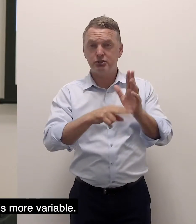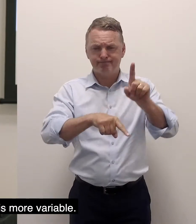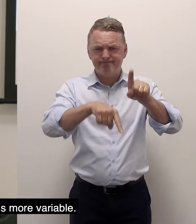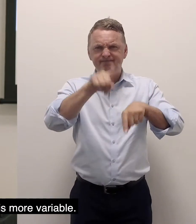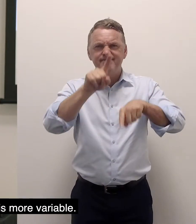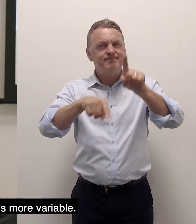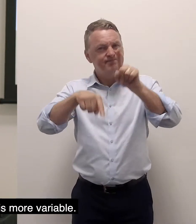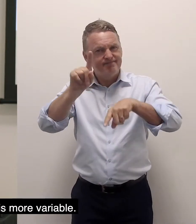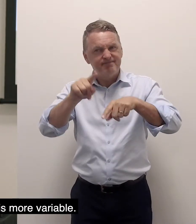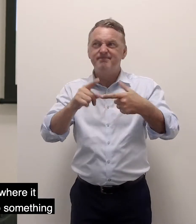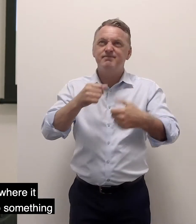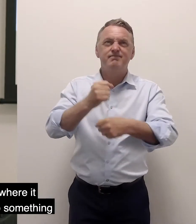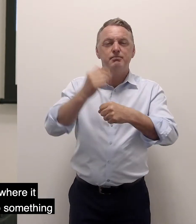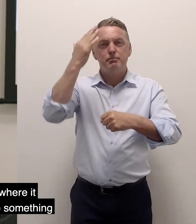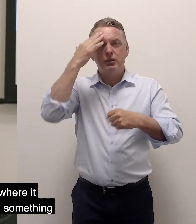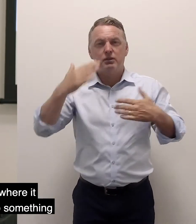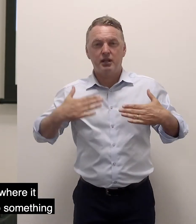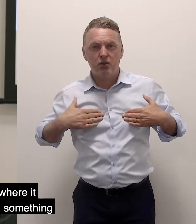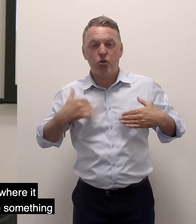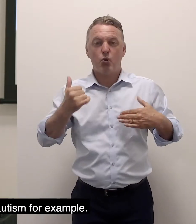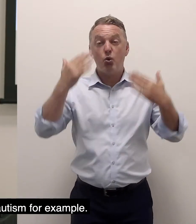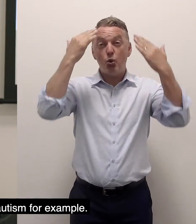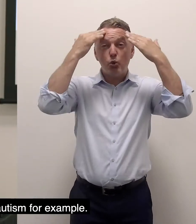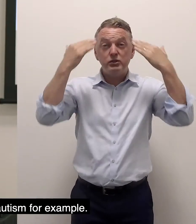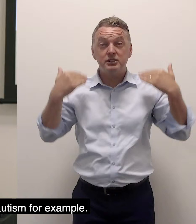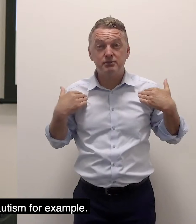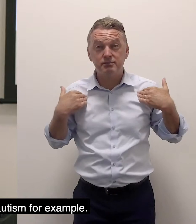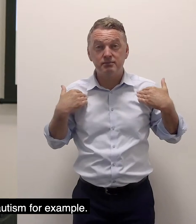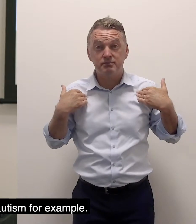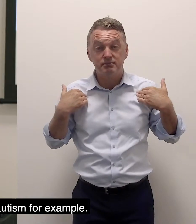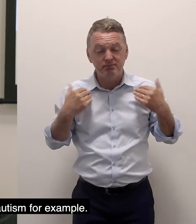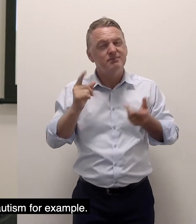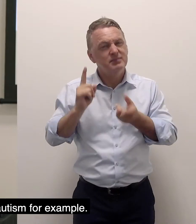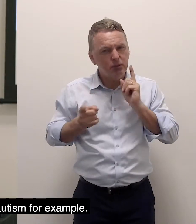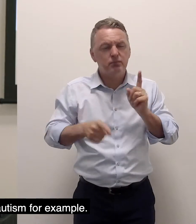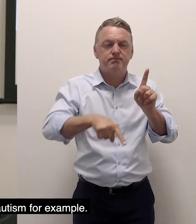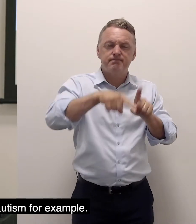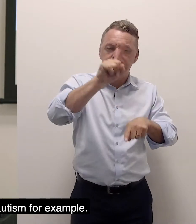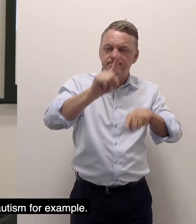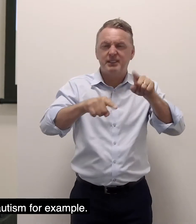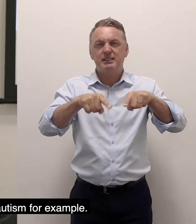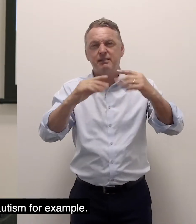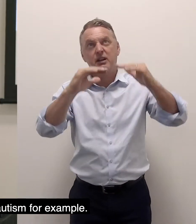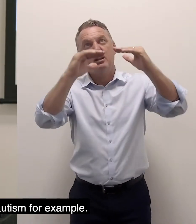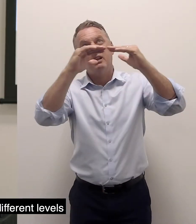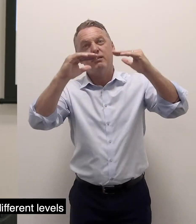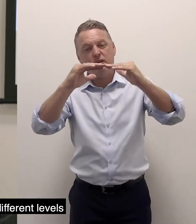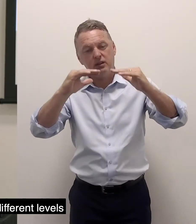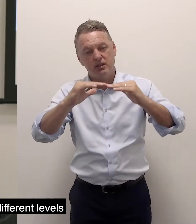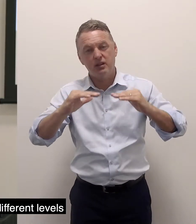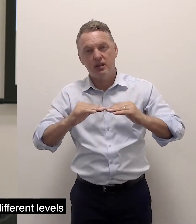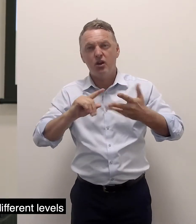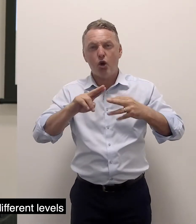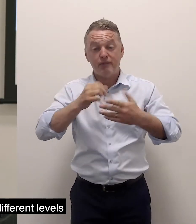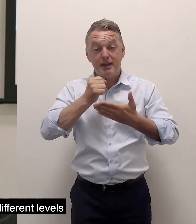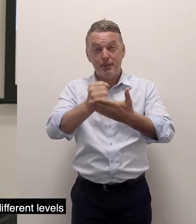that your condition is more variable. And that's where it comes back to something like mental health or autism, for example. There might